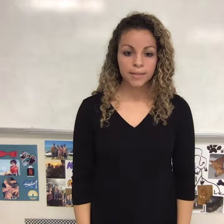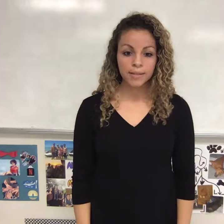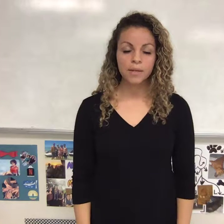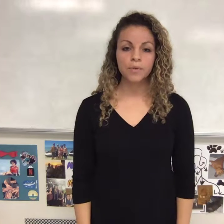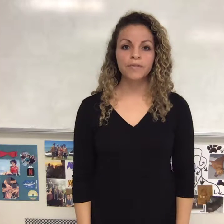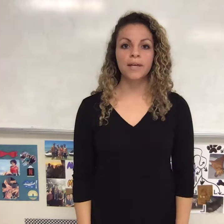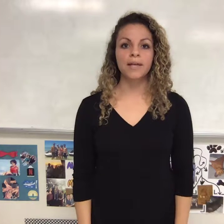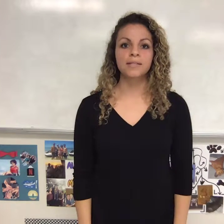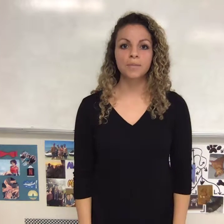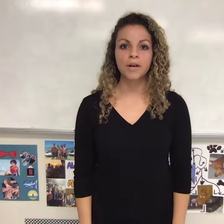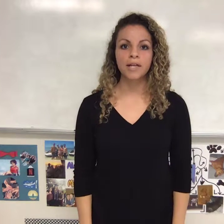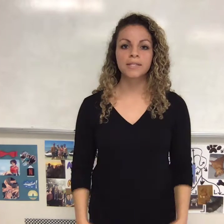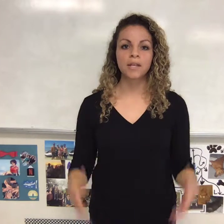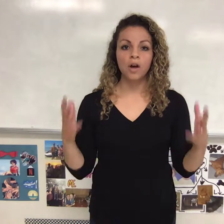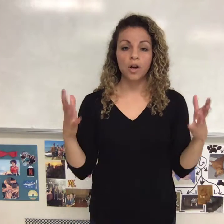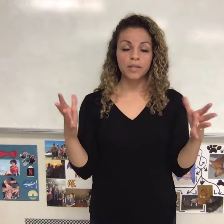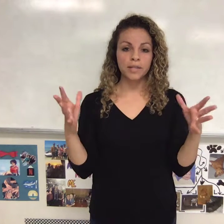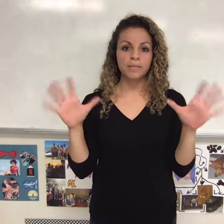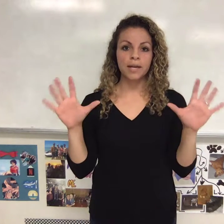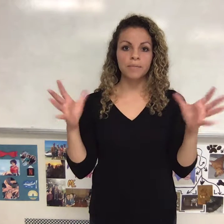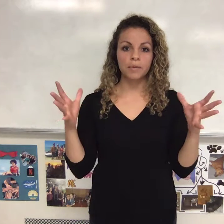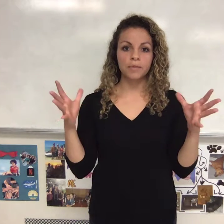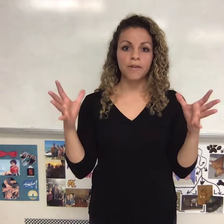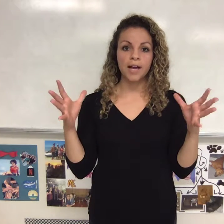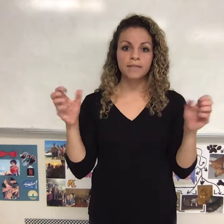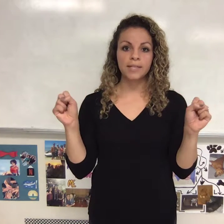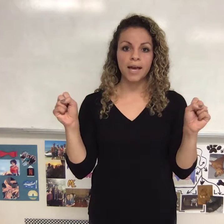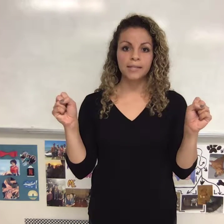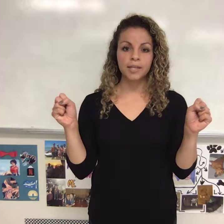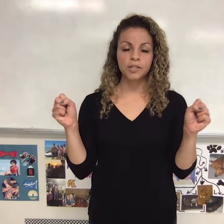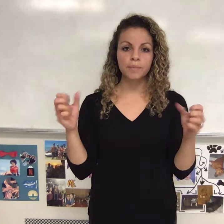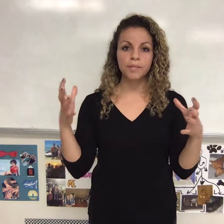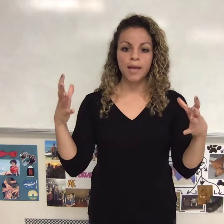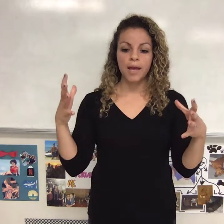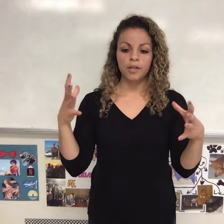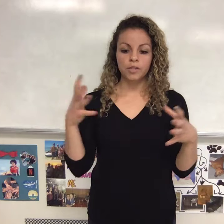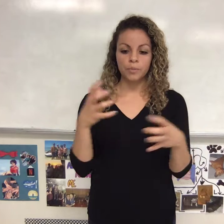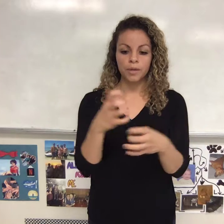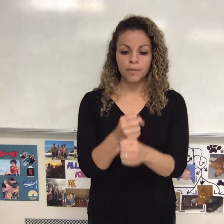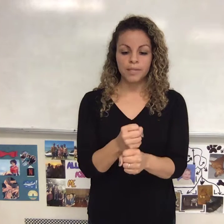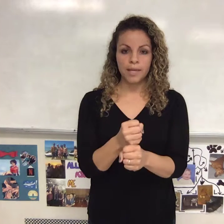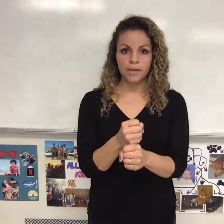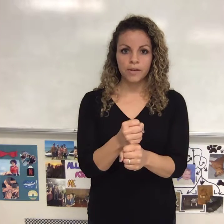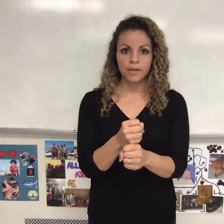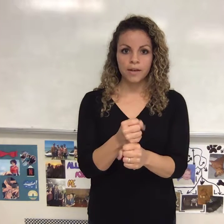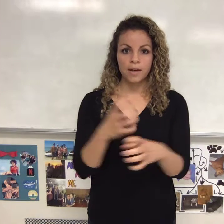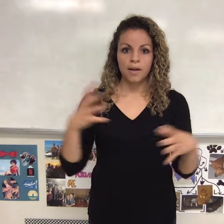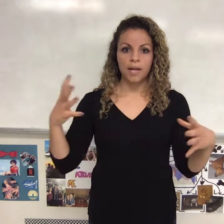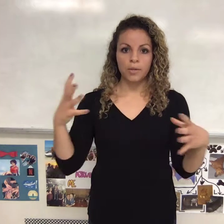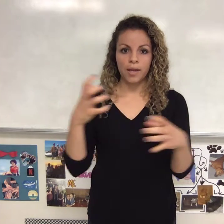Condense, abbreviate, and summarize, all the same sign made with 5s to S hand shapes, and you just bring them in together, and you